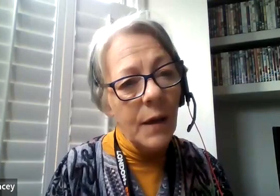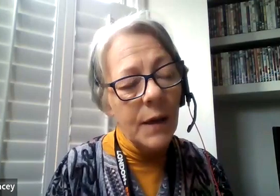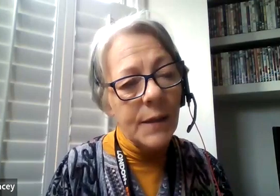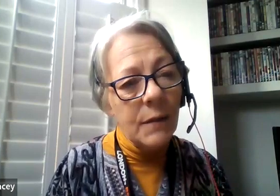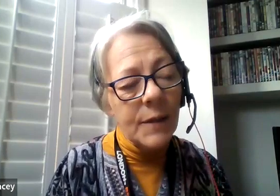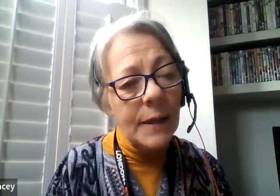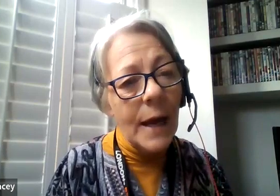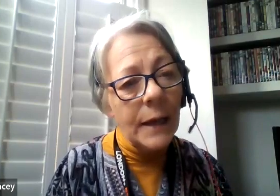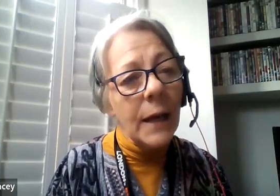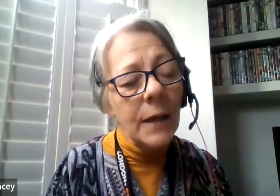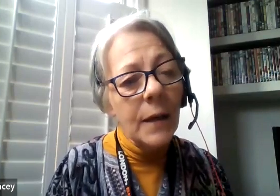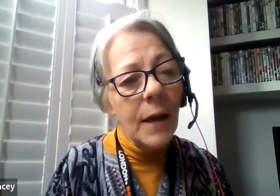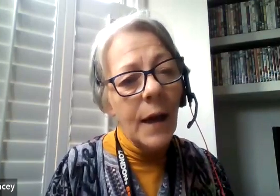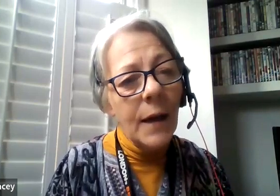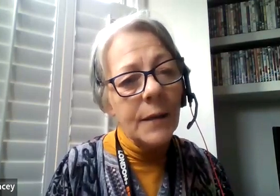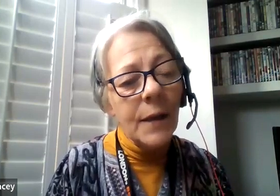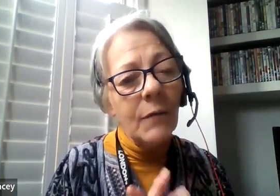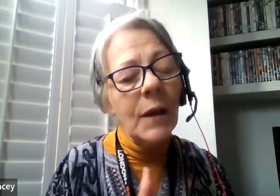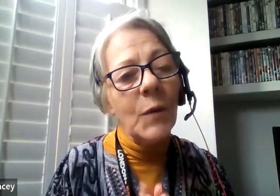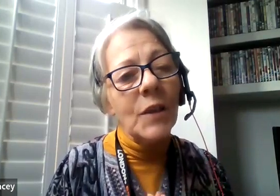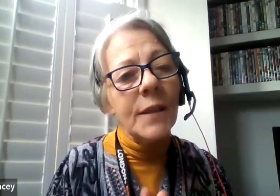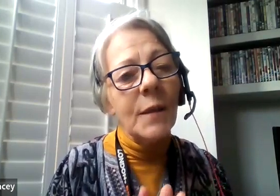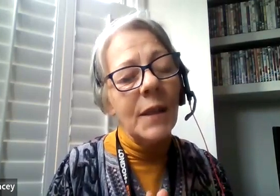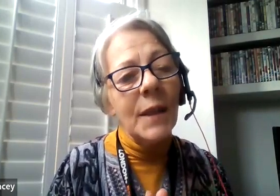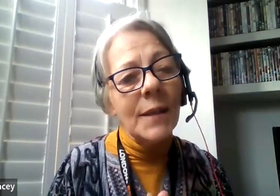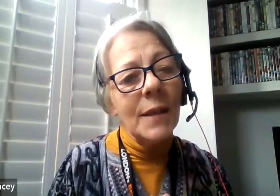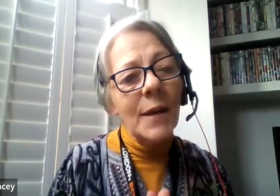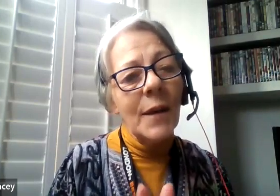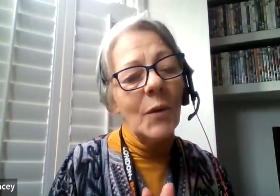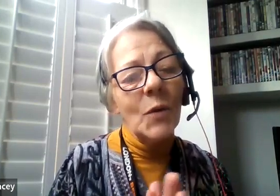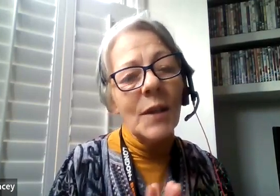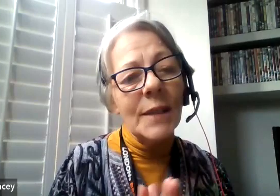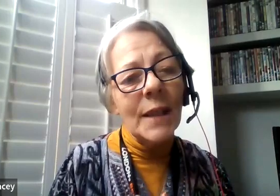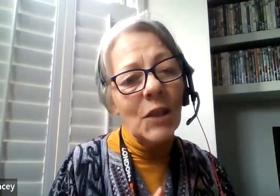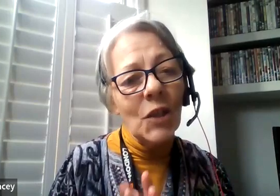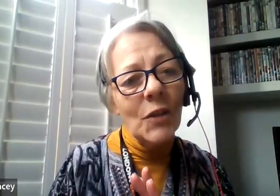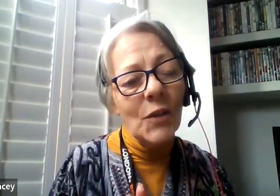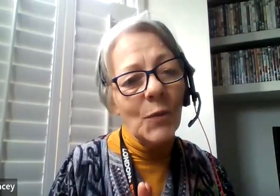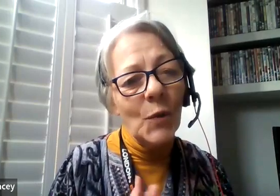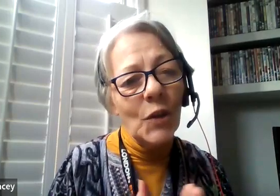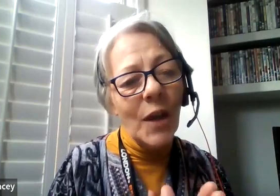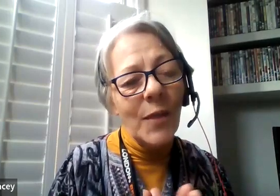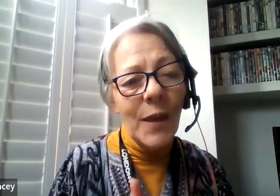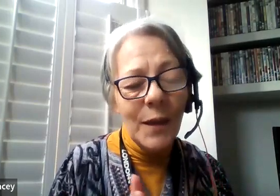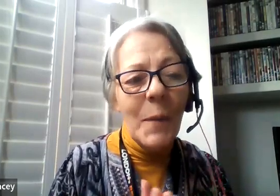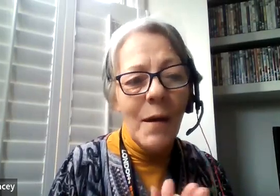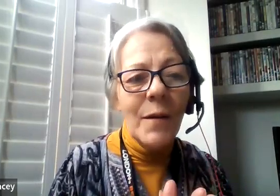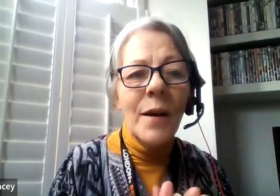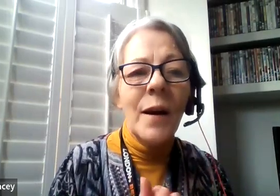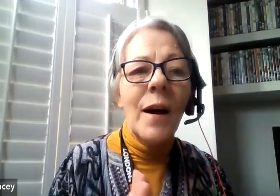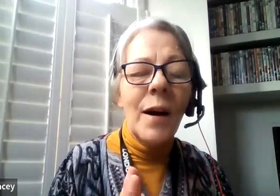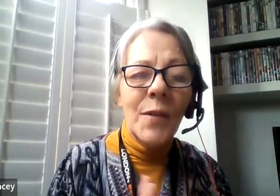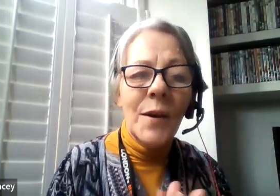admit that it's seriously lacking. And I really wish that some of these organisations would think